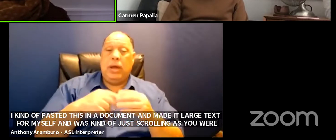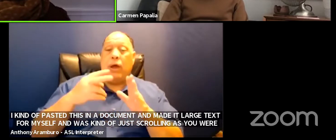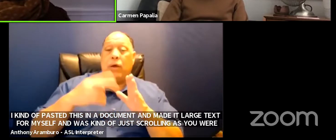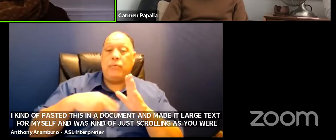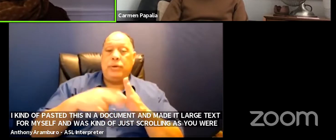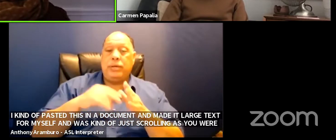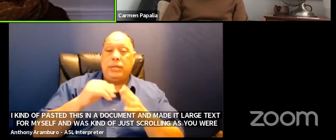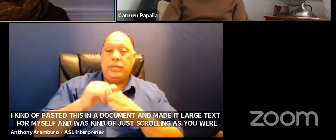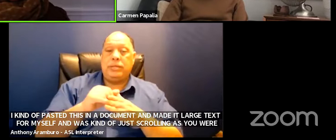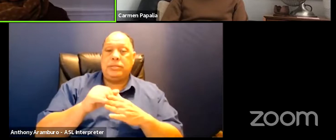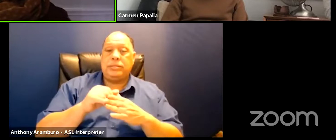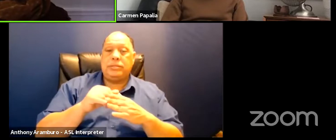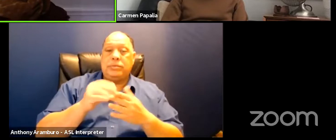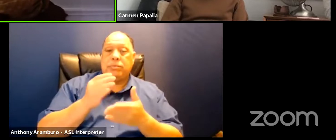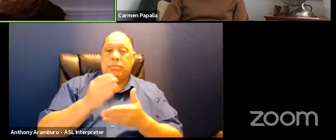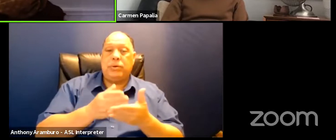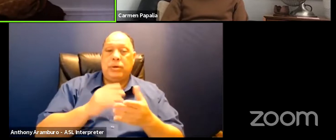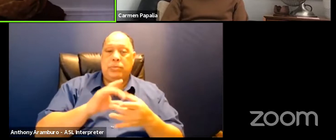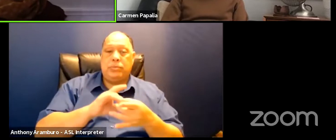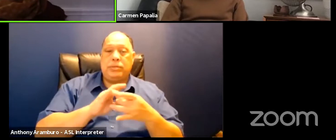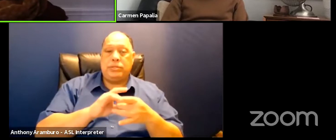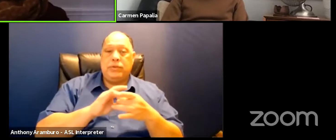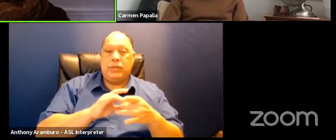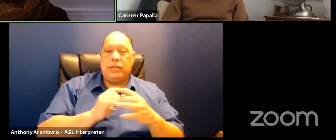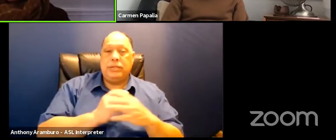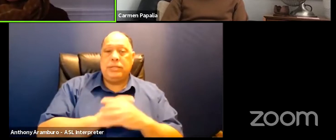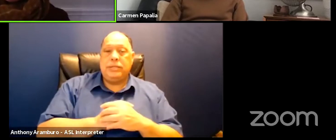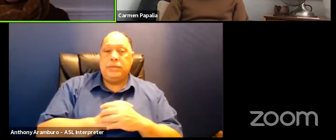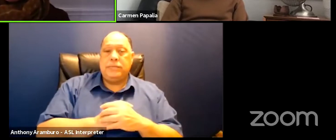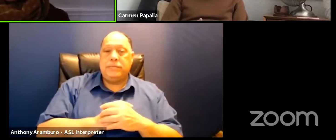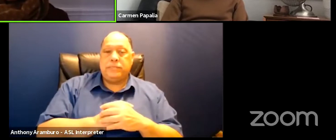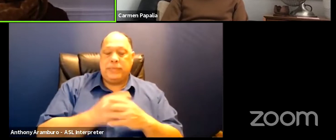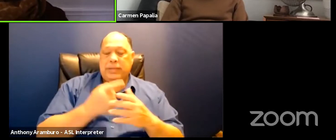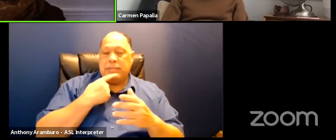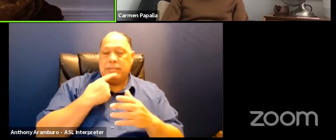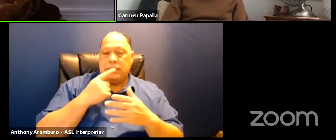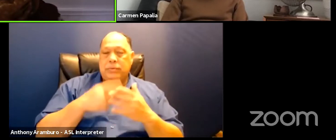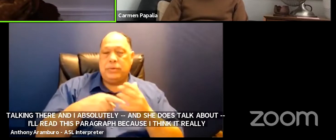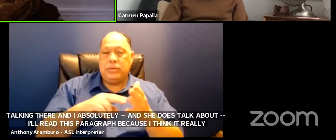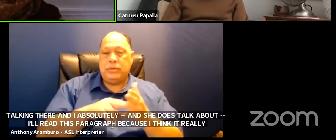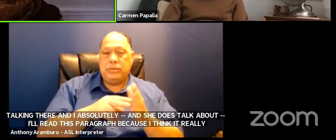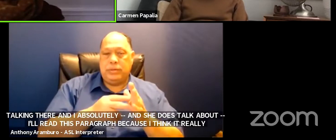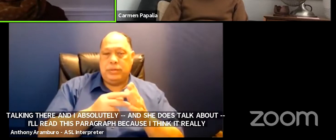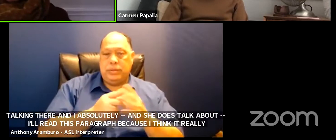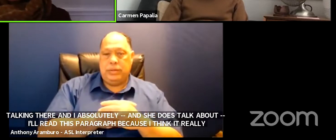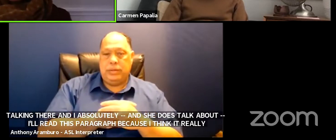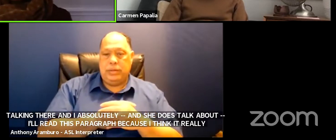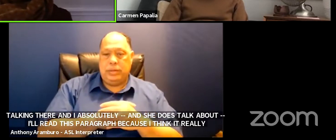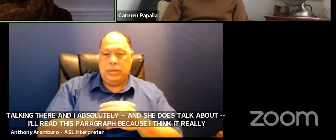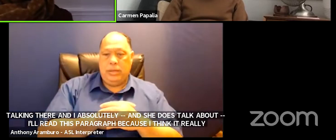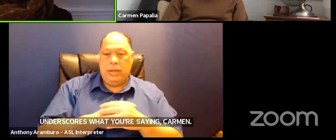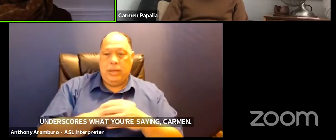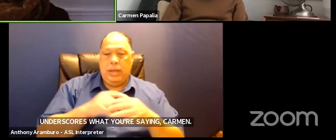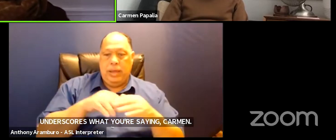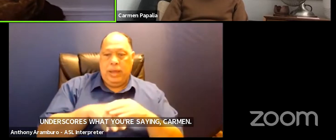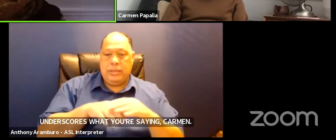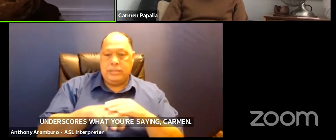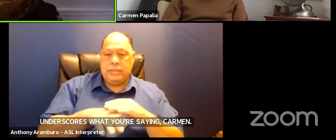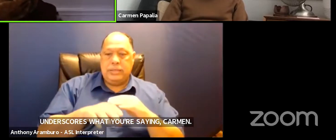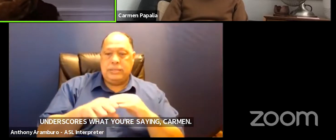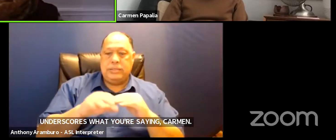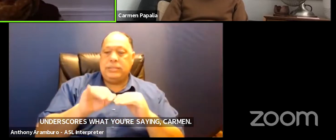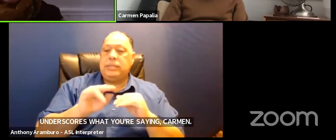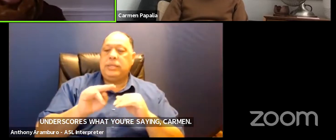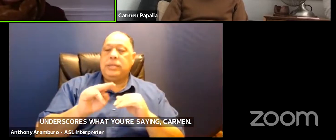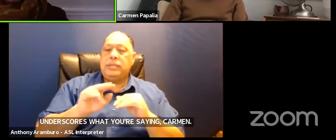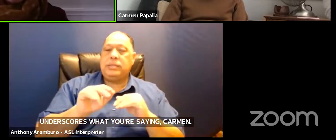because I think it really underscores what you're saying, Carmen. Quote, access intimacy is not